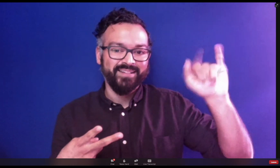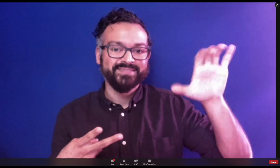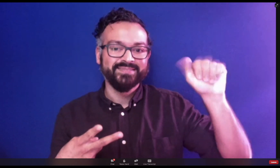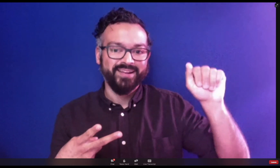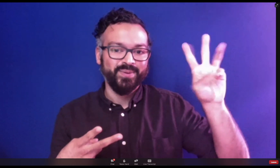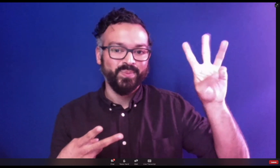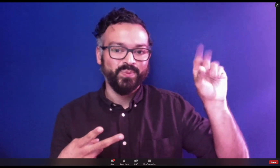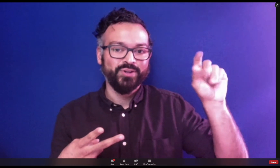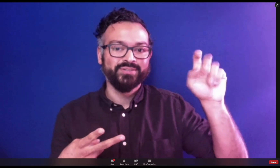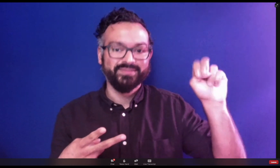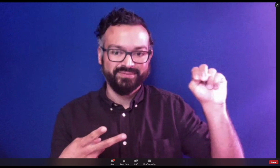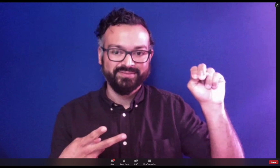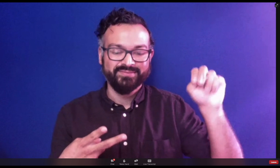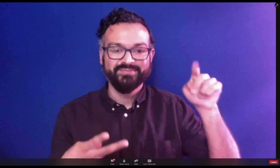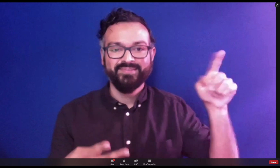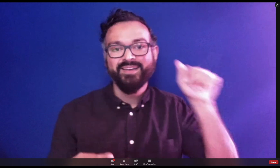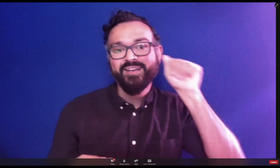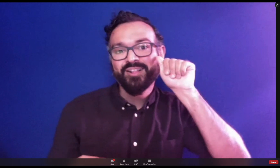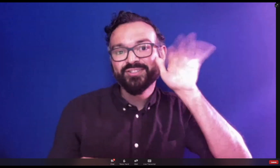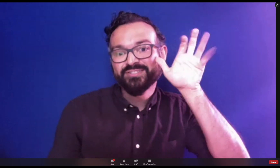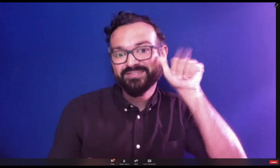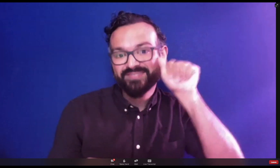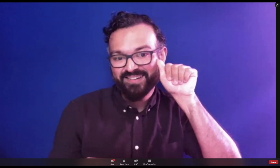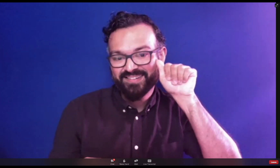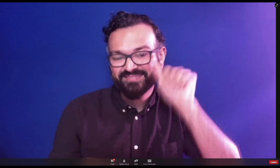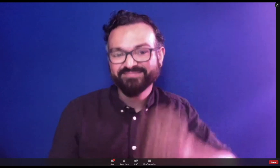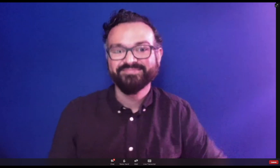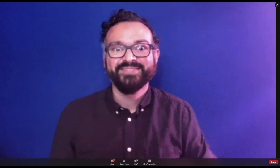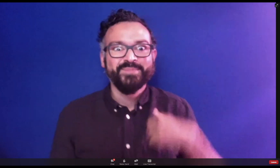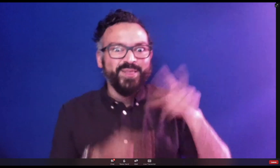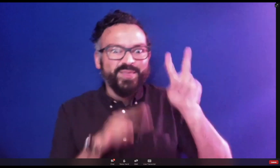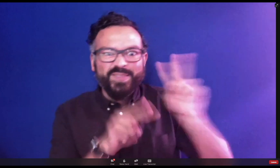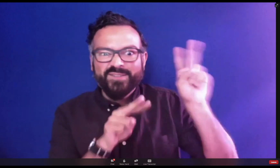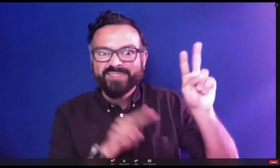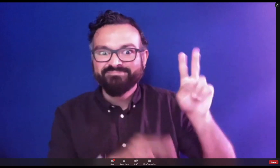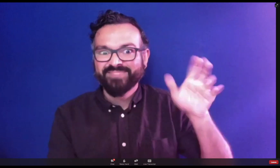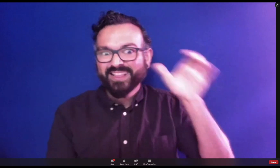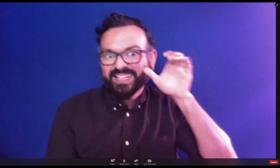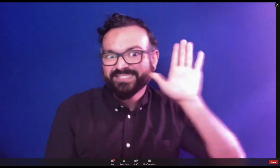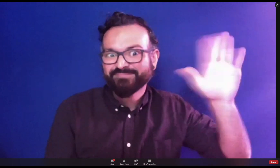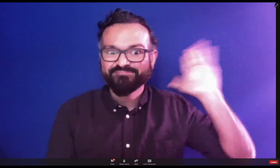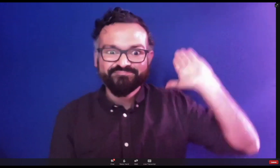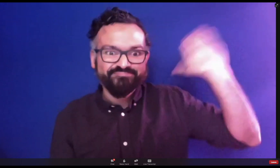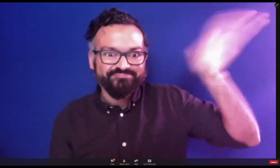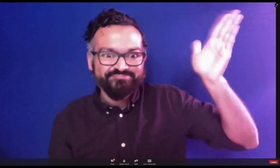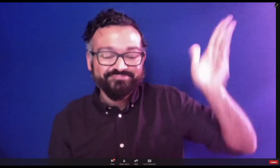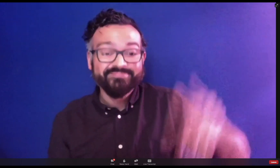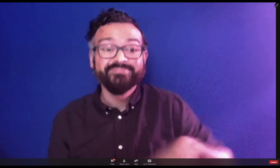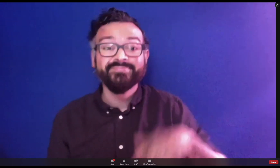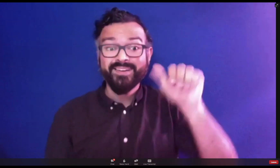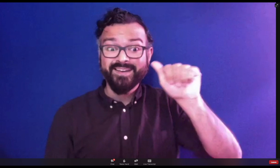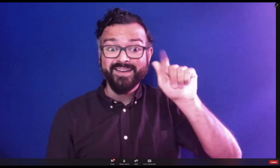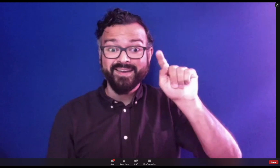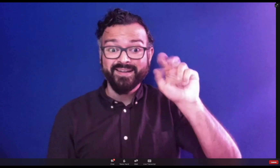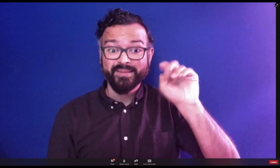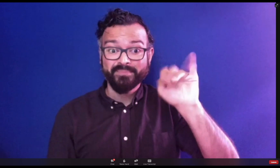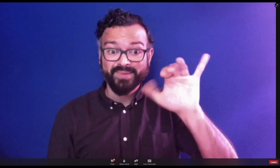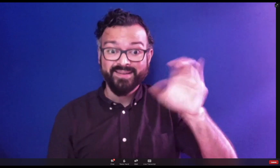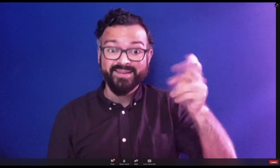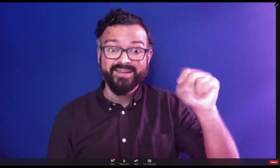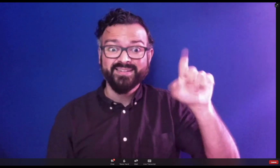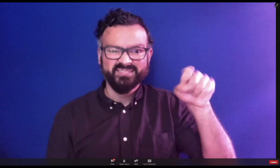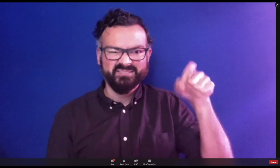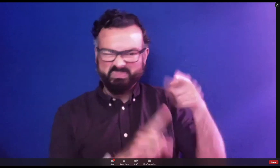So we're looking forward to listening to what they have to say to us today. Atomic Hands is set up